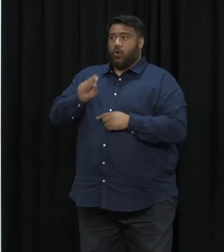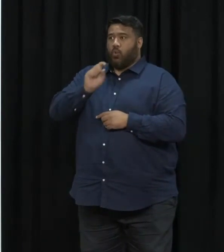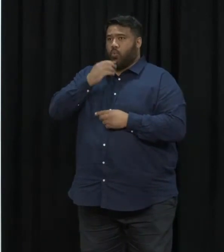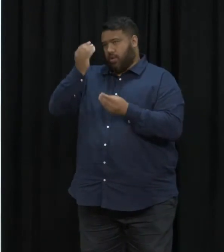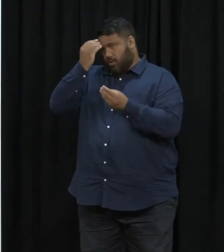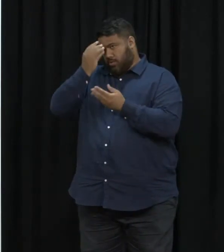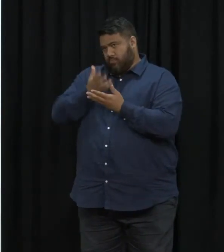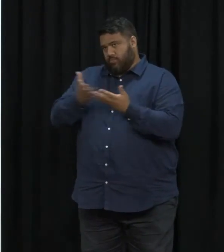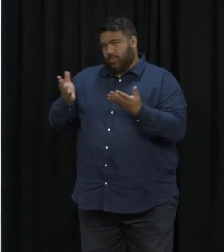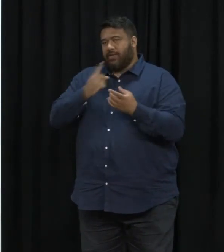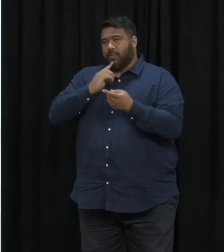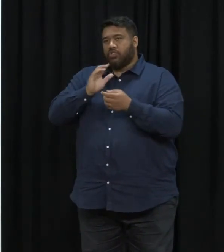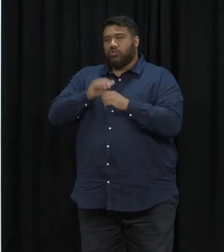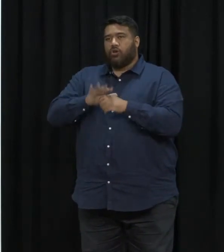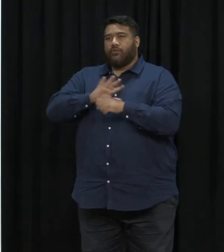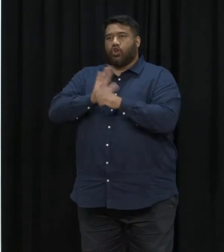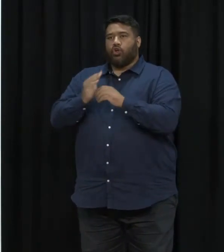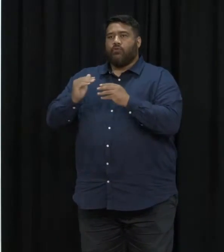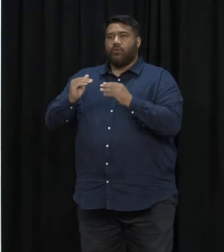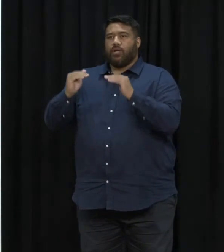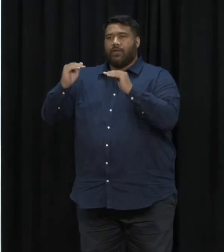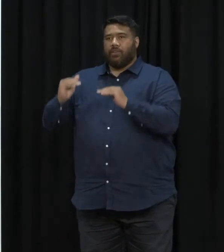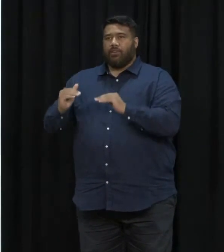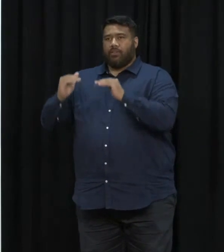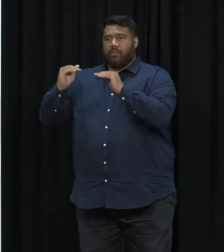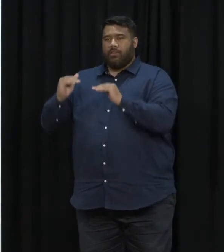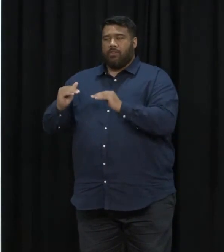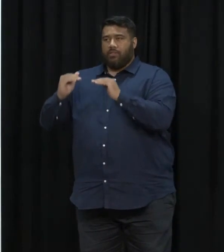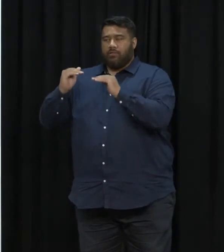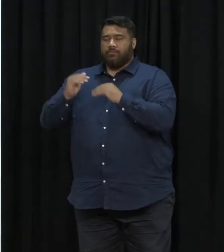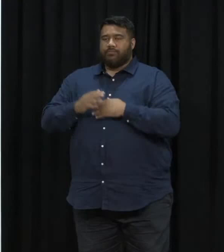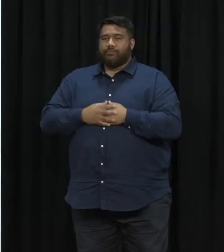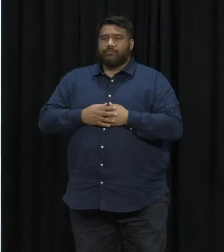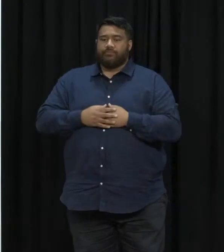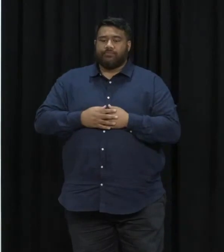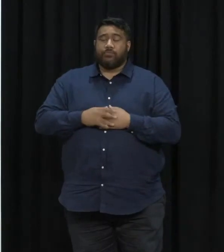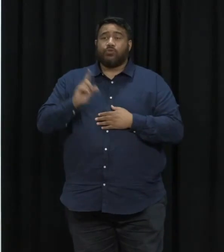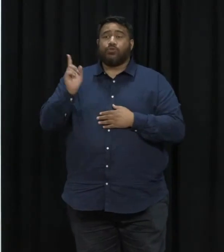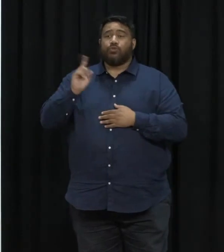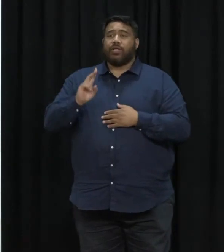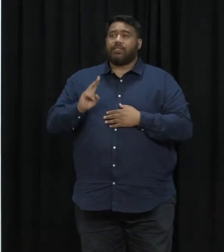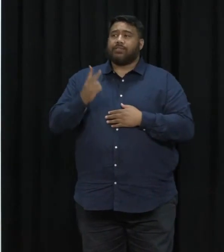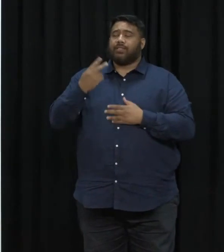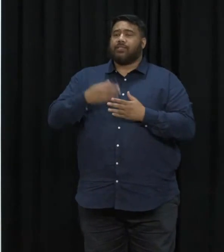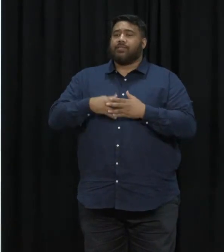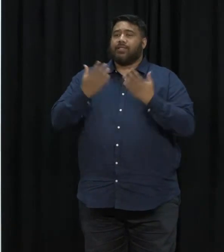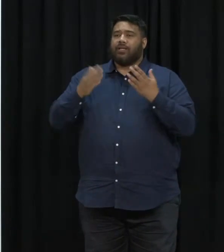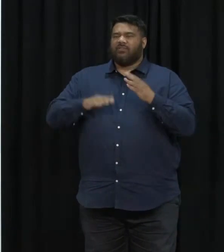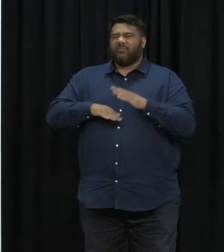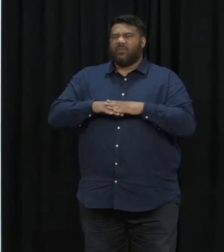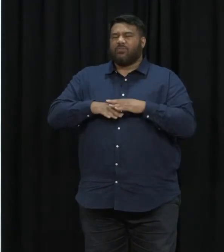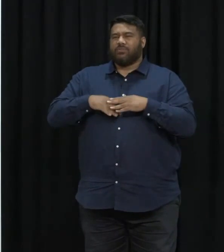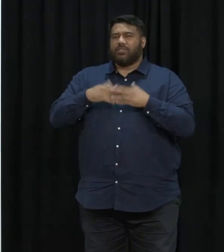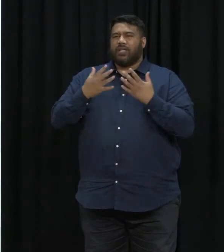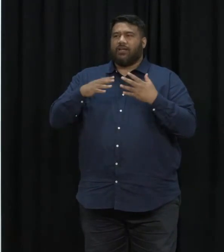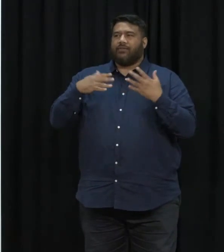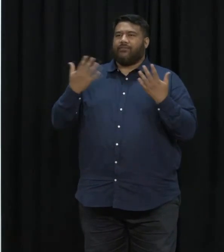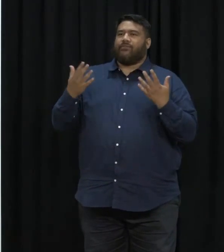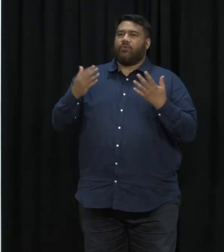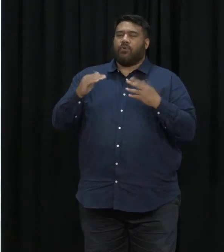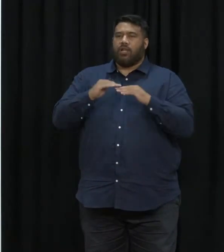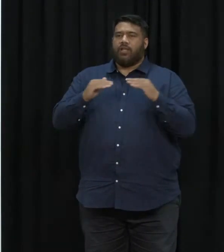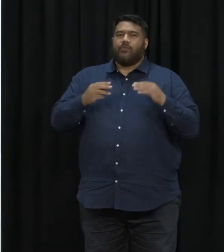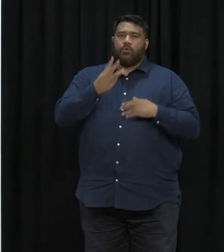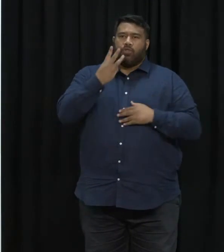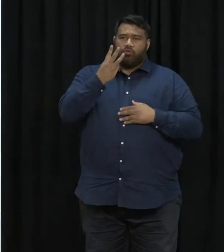relating to COVID alert levels. As we enter our second full day of alert level restrictions, I know many